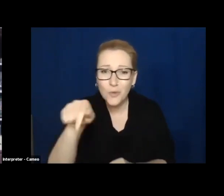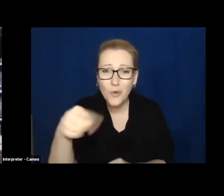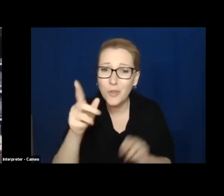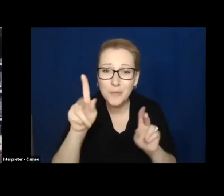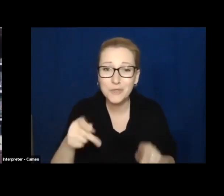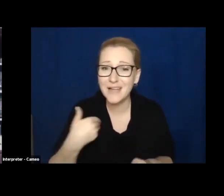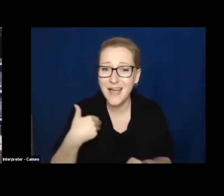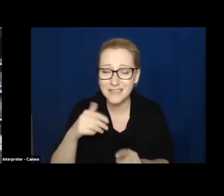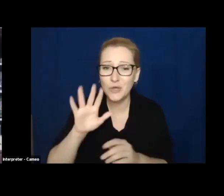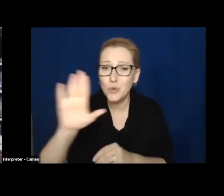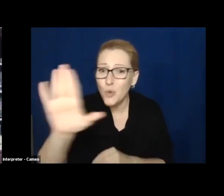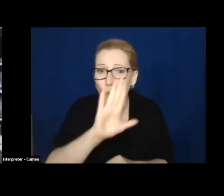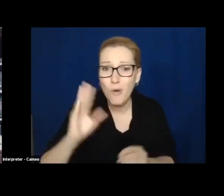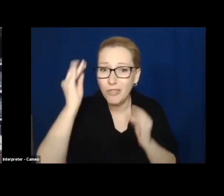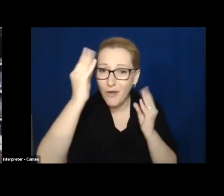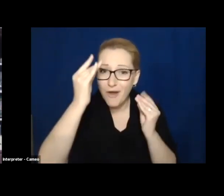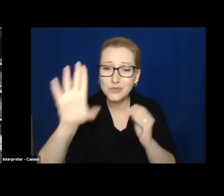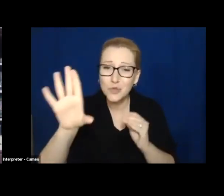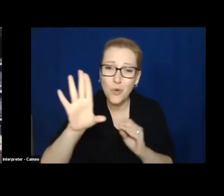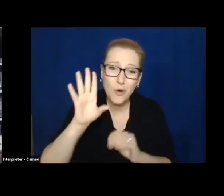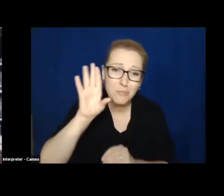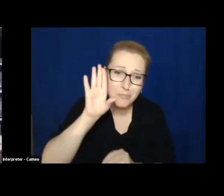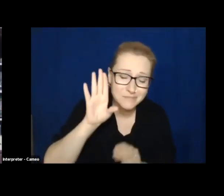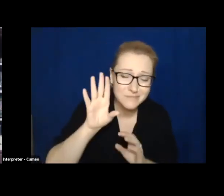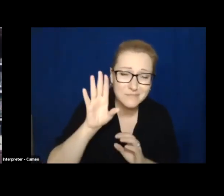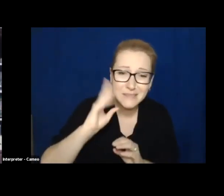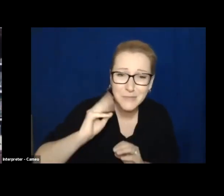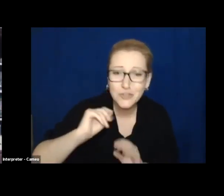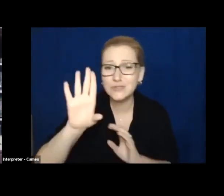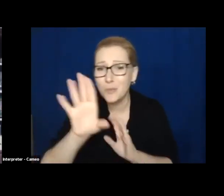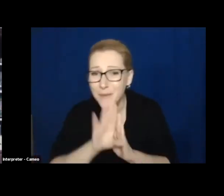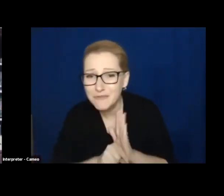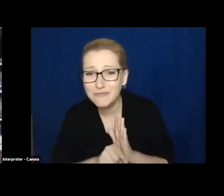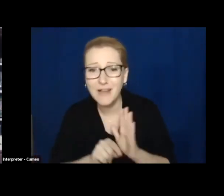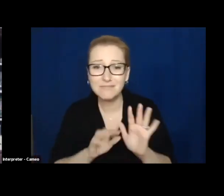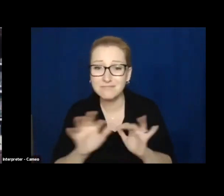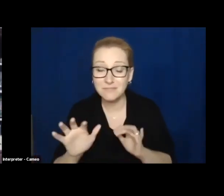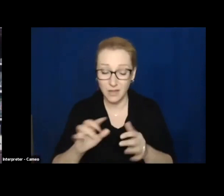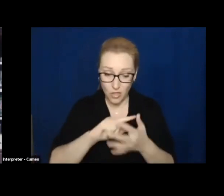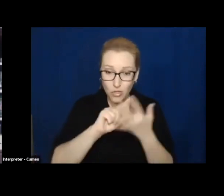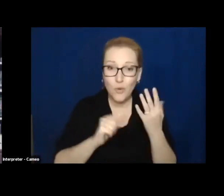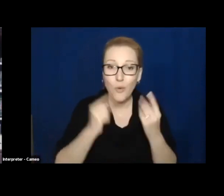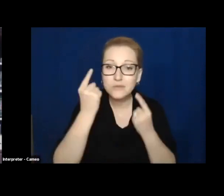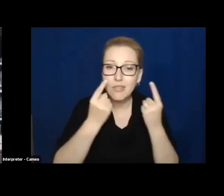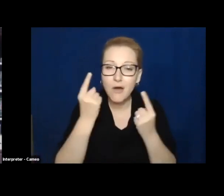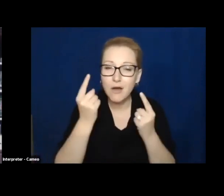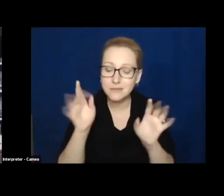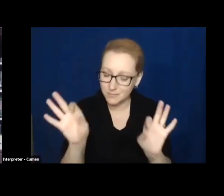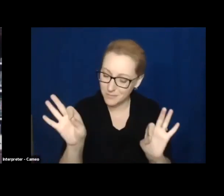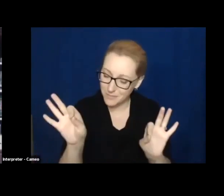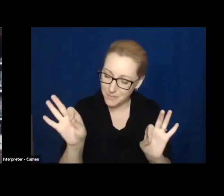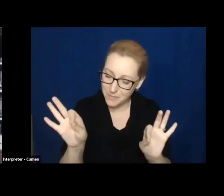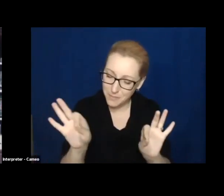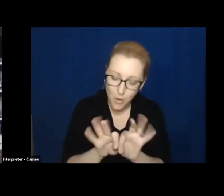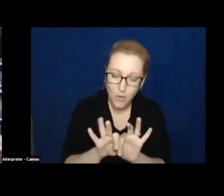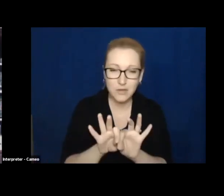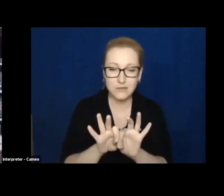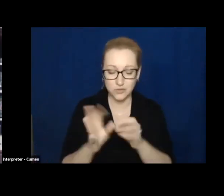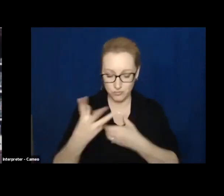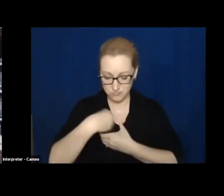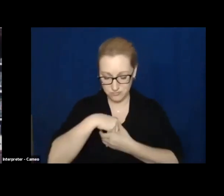have and the past experiences that you have. These thoughts are the key to the way you act